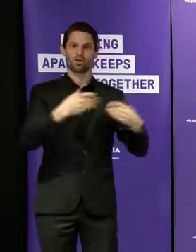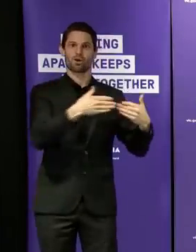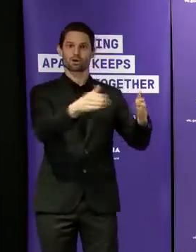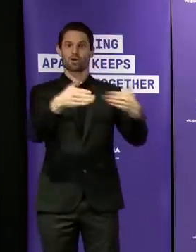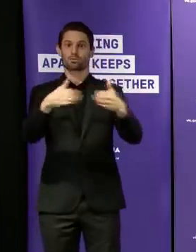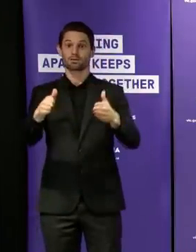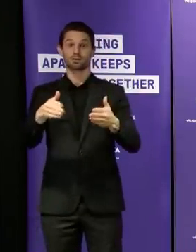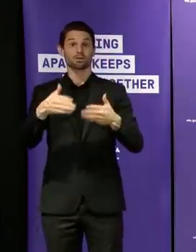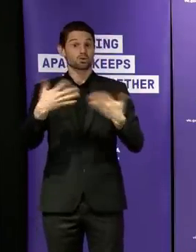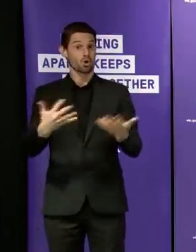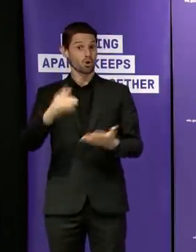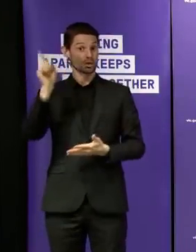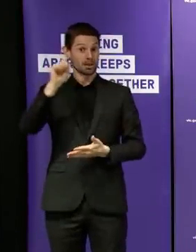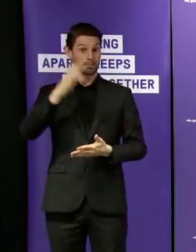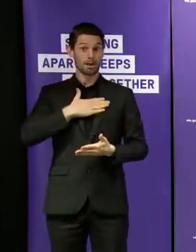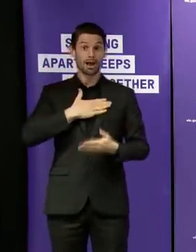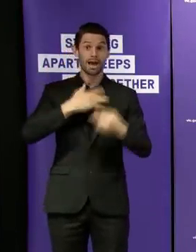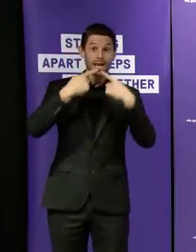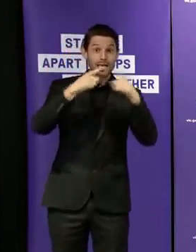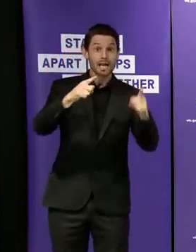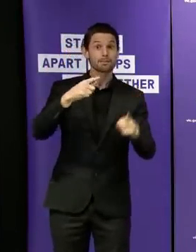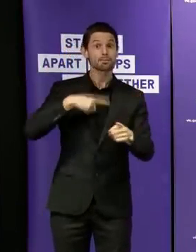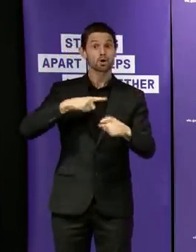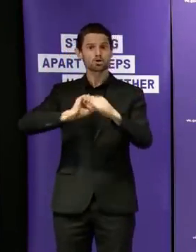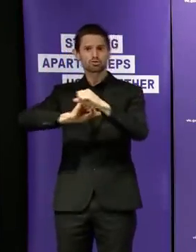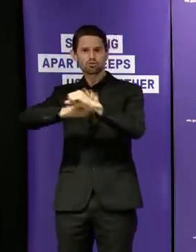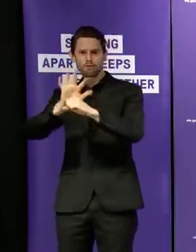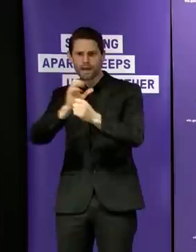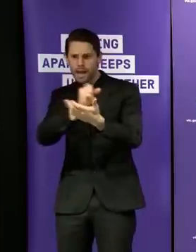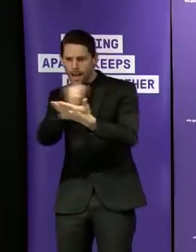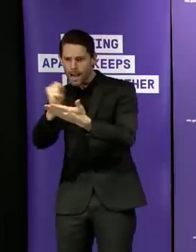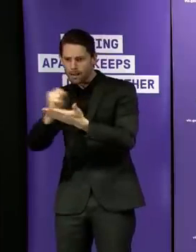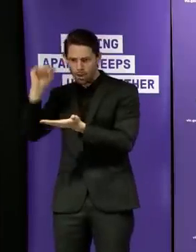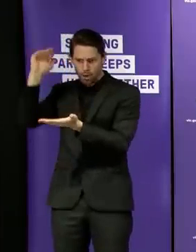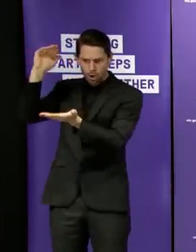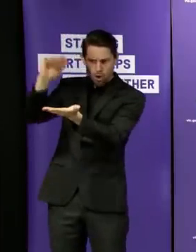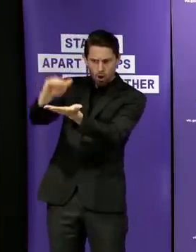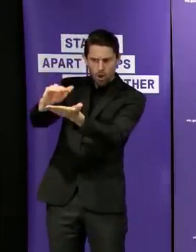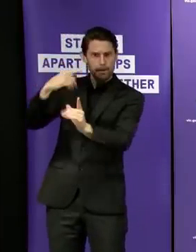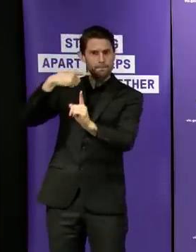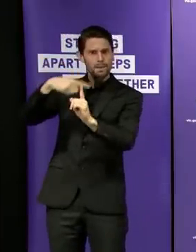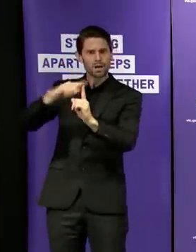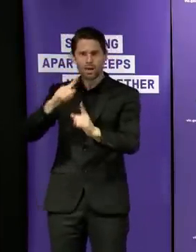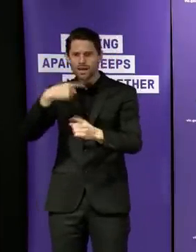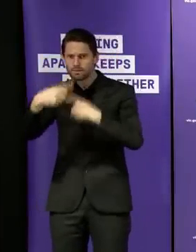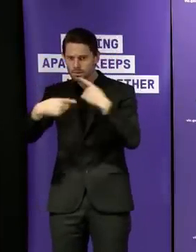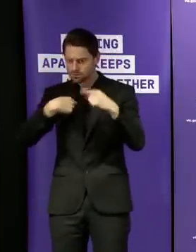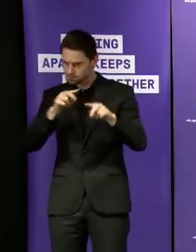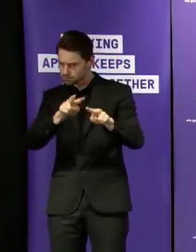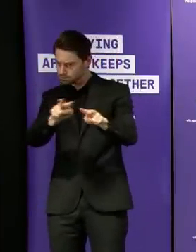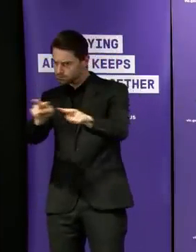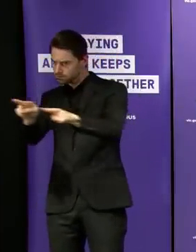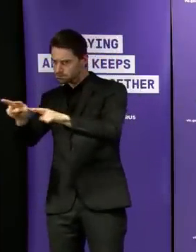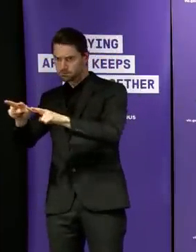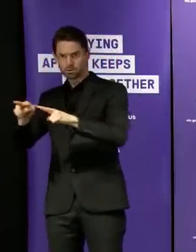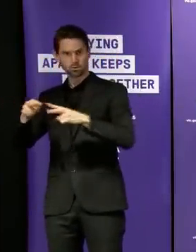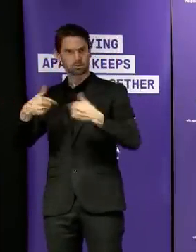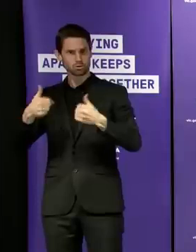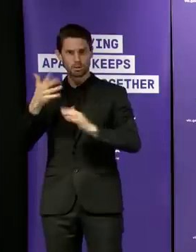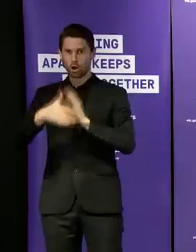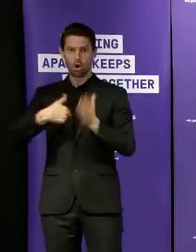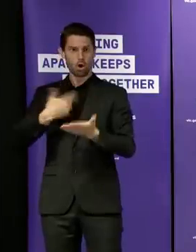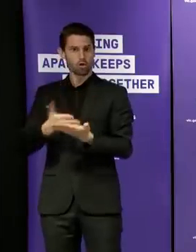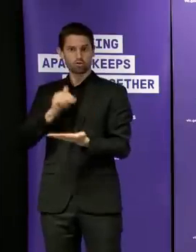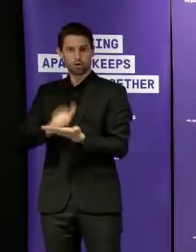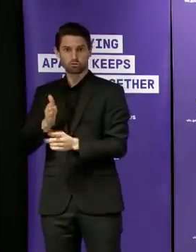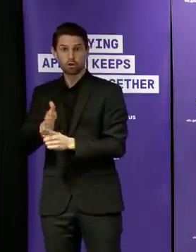numbers low, and not just numbers, but the stories behind them being compelling stories of this virus being pulled up,